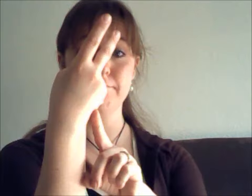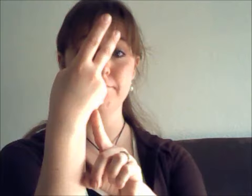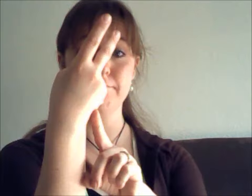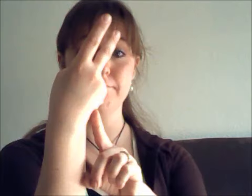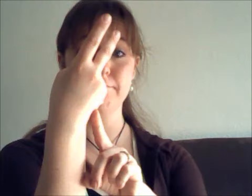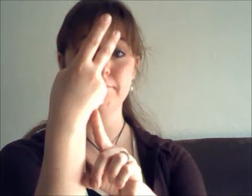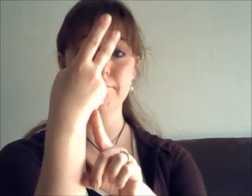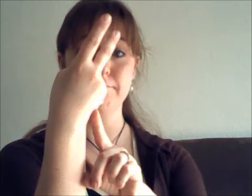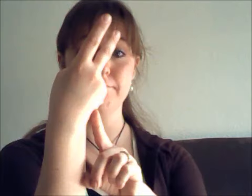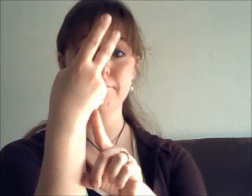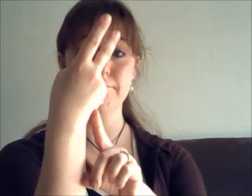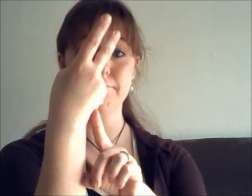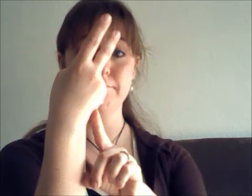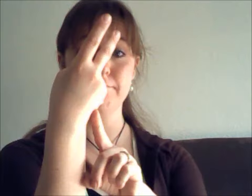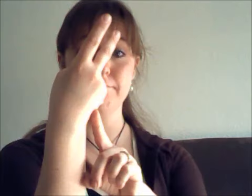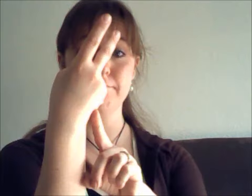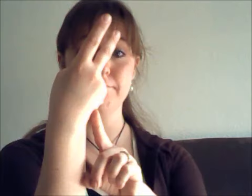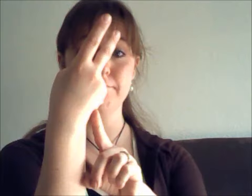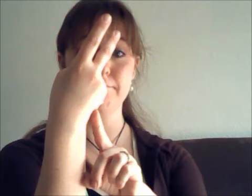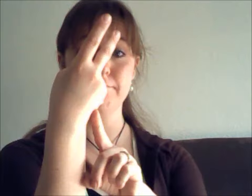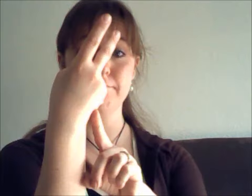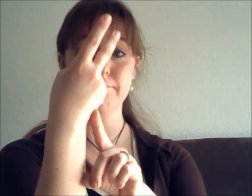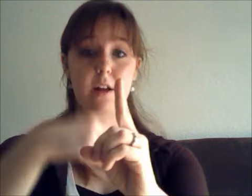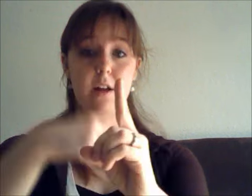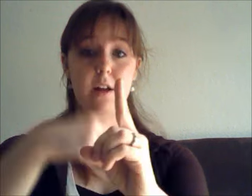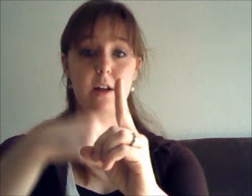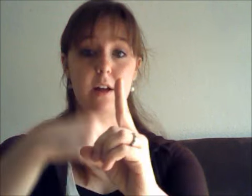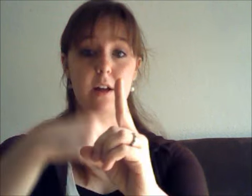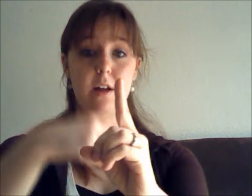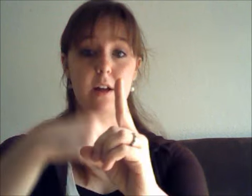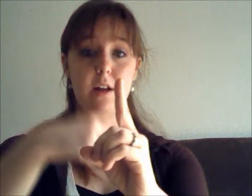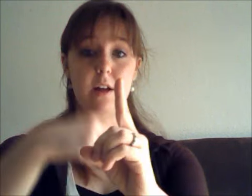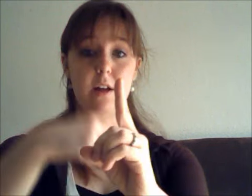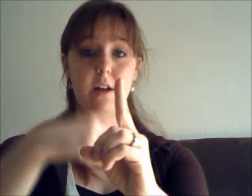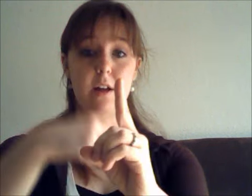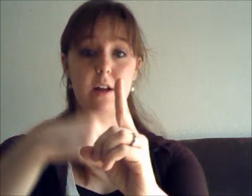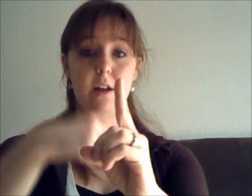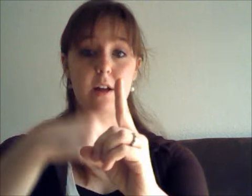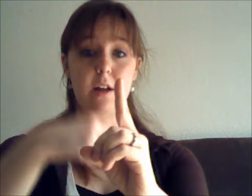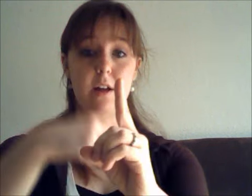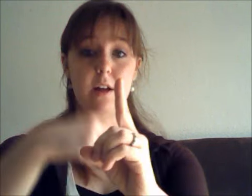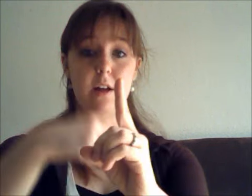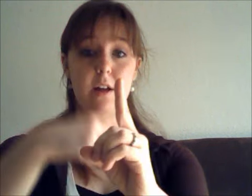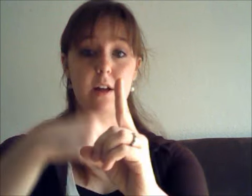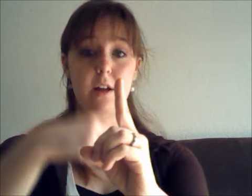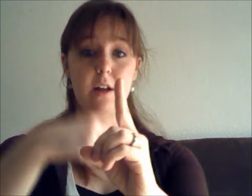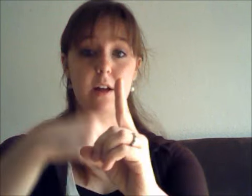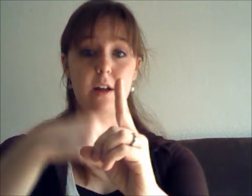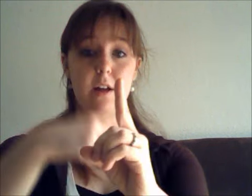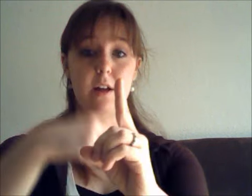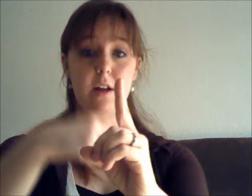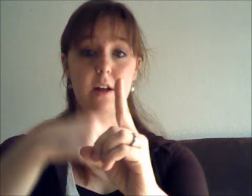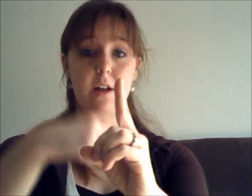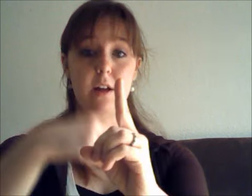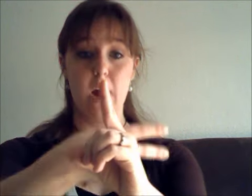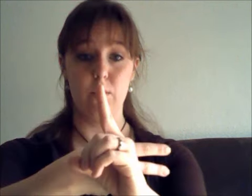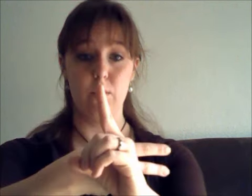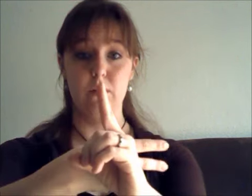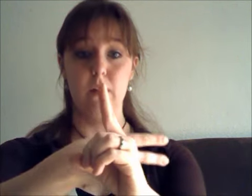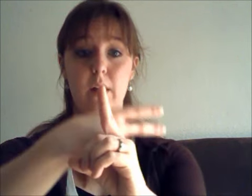and you're going to have the one hand shape, and the number 2, and it goes down. That